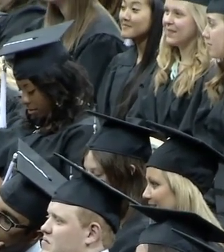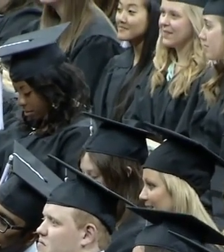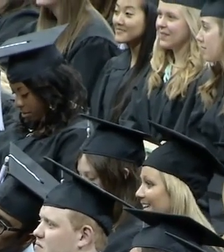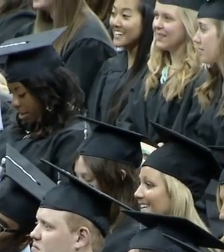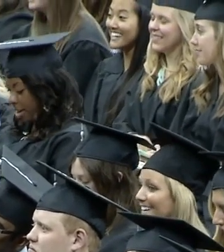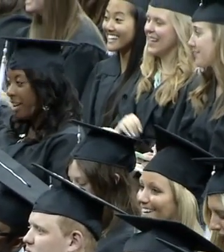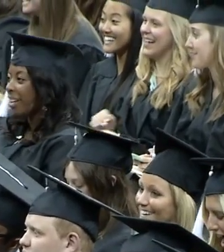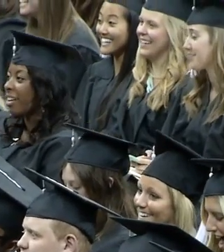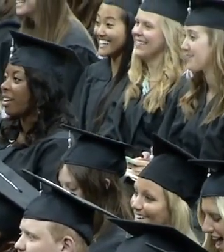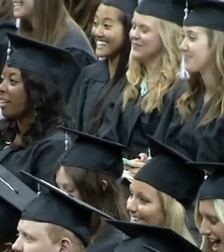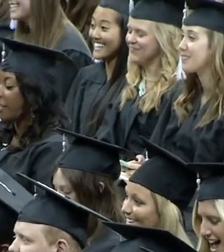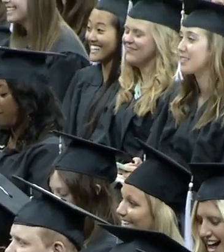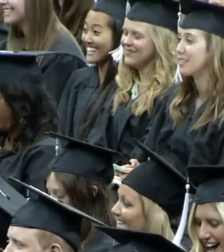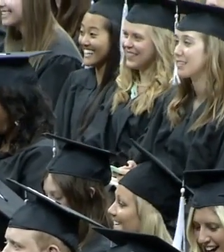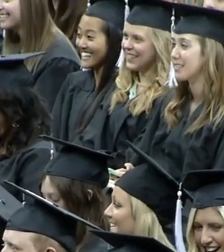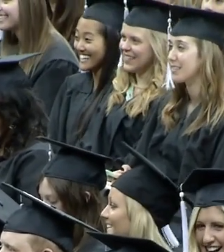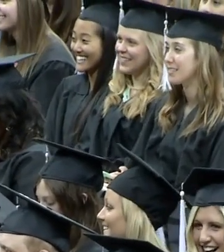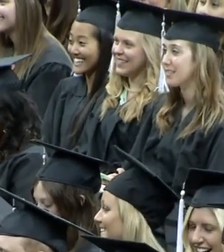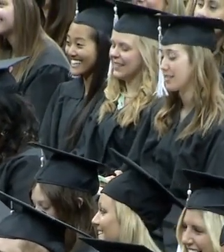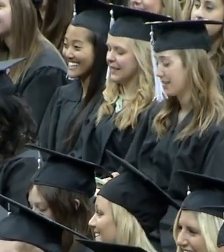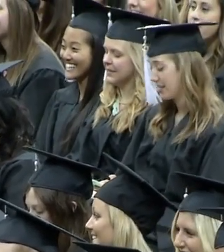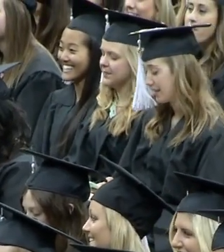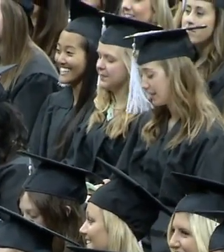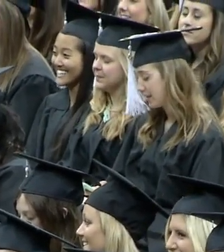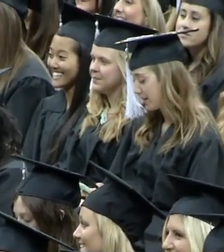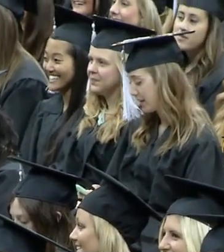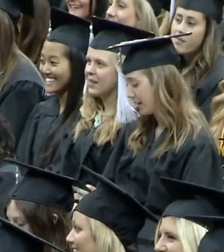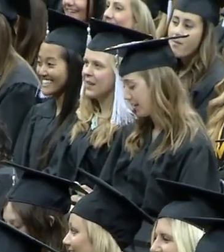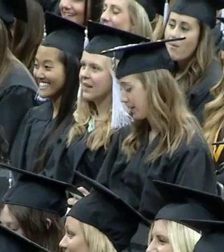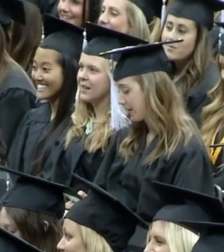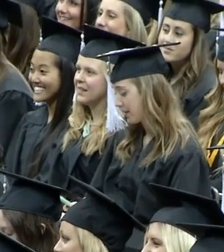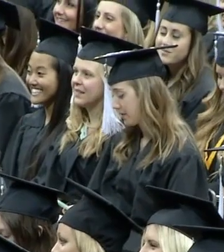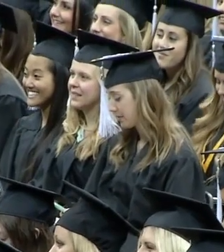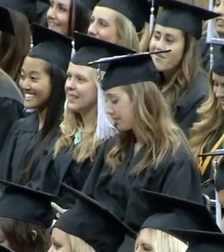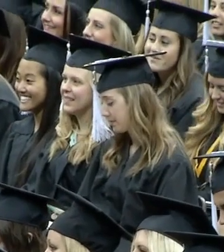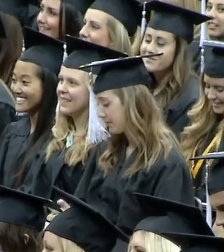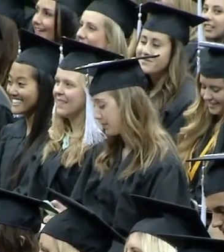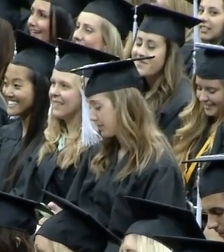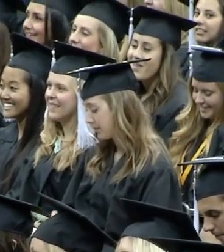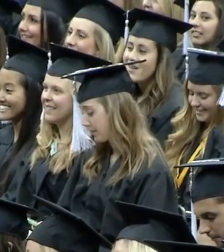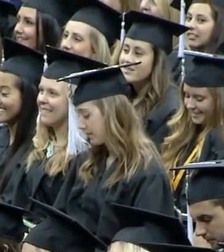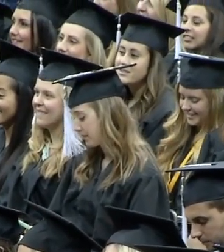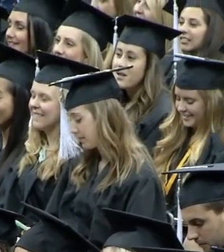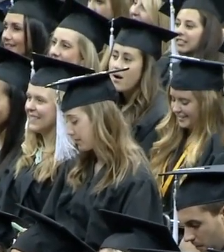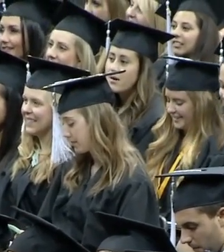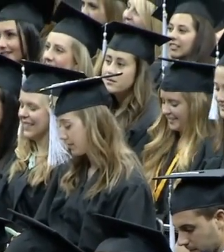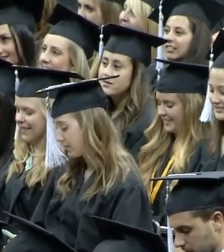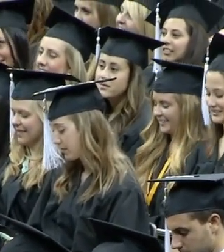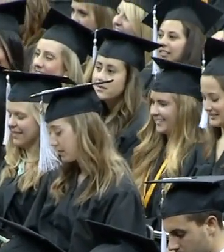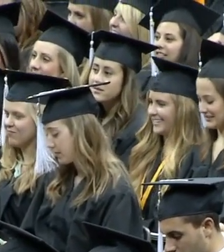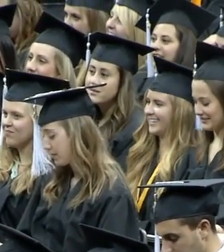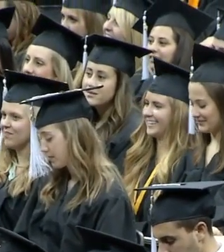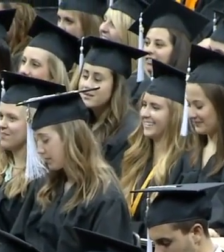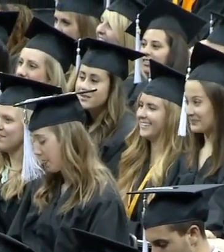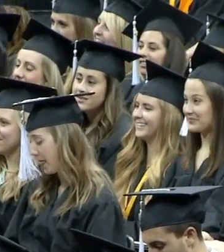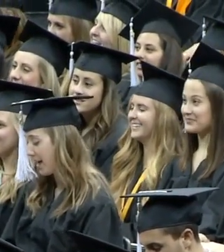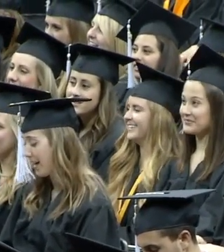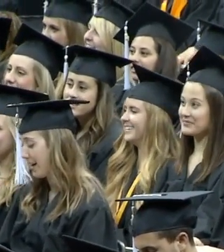underpaid. And what's even better, you will soon be receiving phone calls from the Alumni